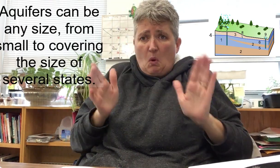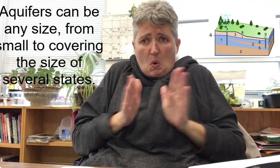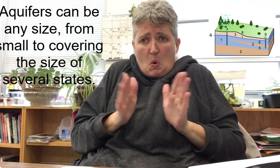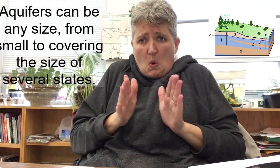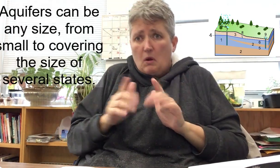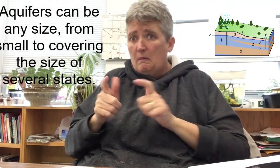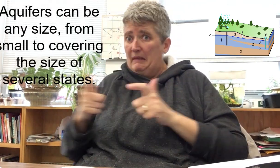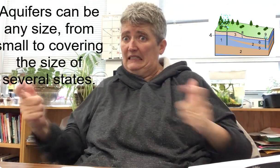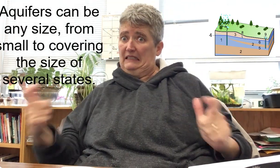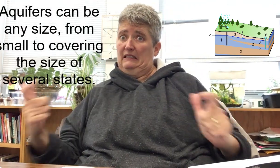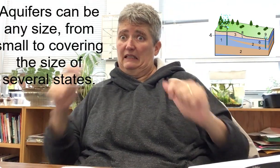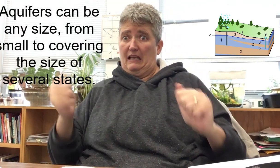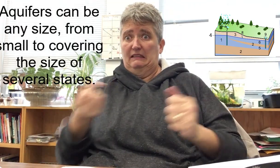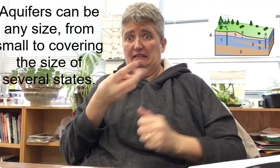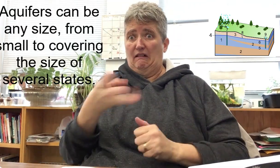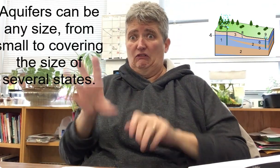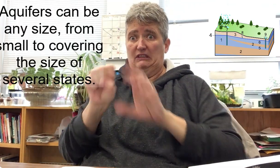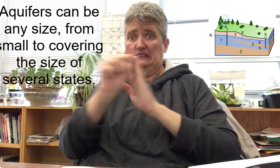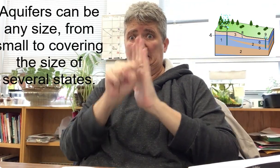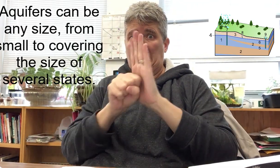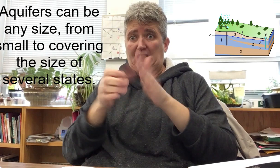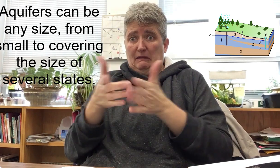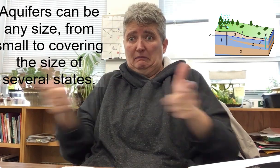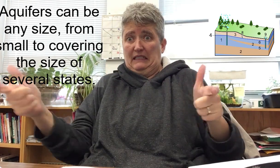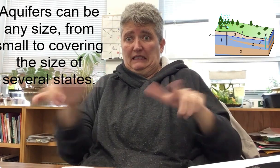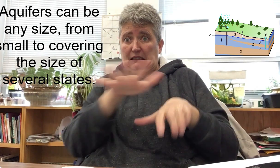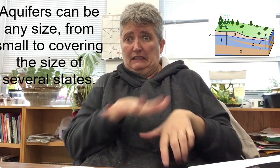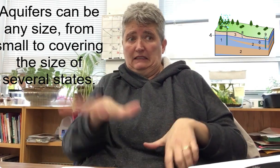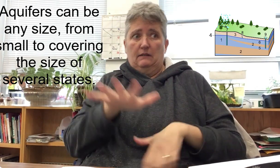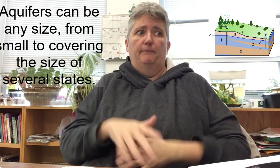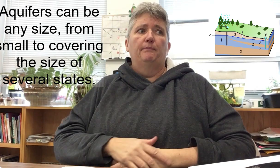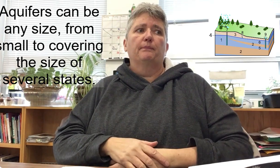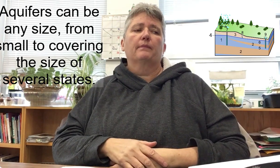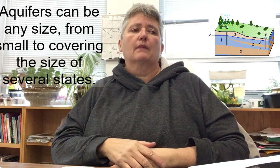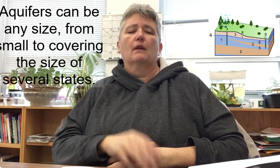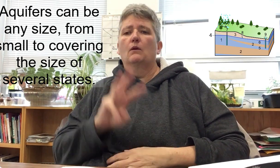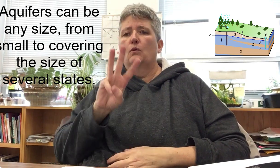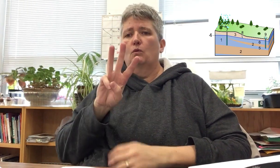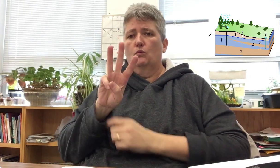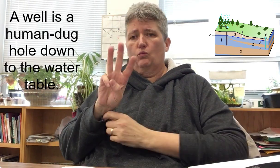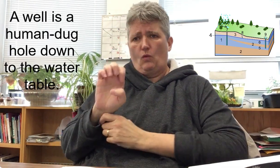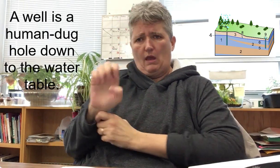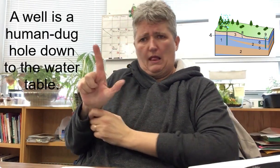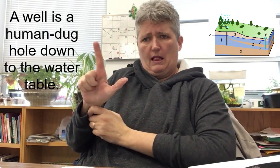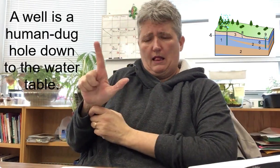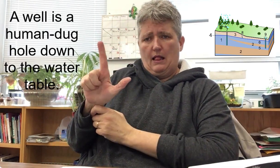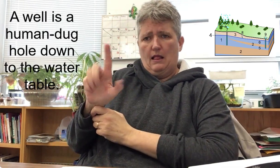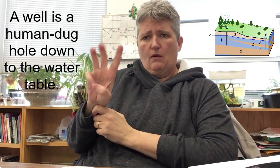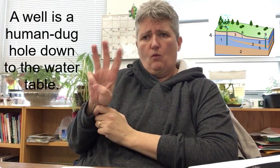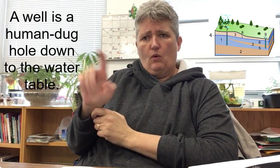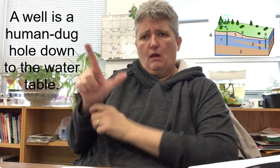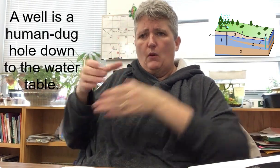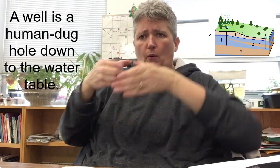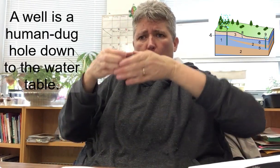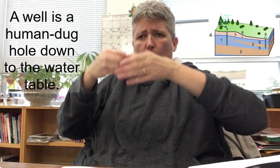size of several states. A well is a big tube or a